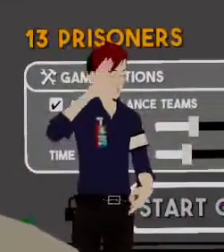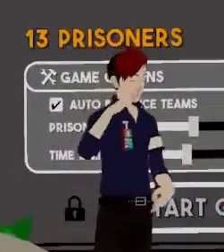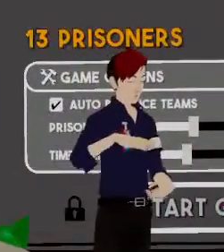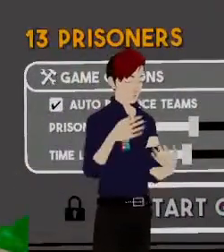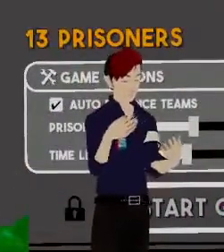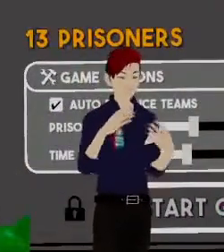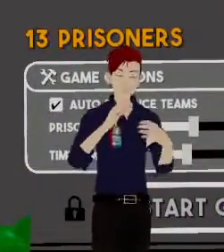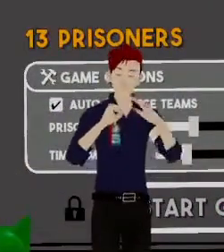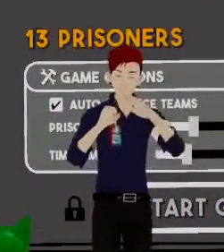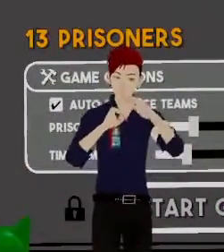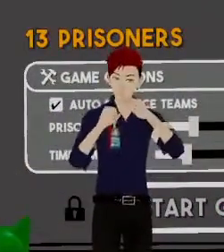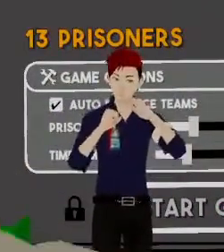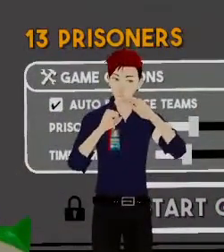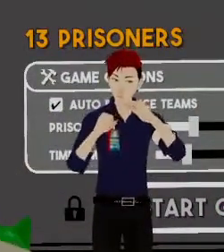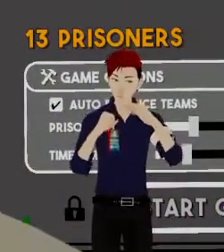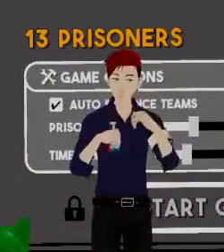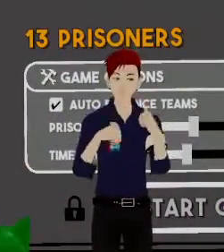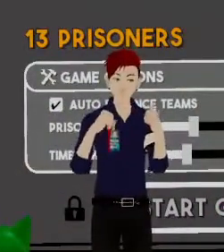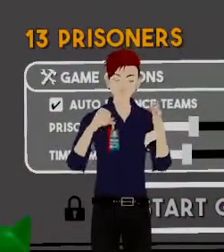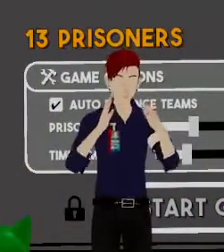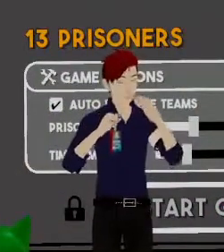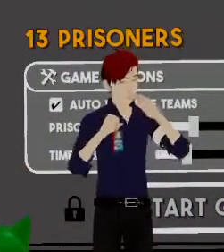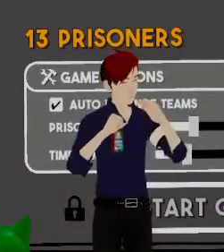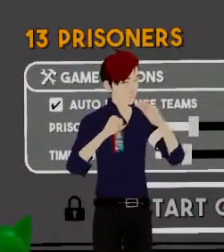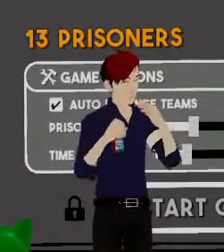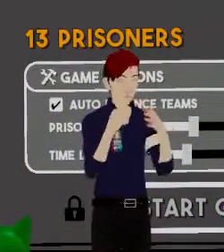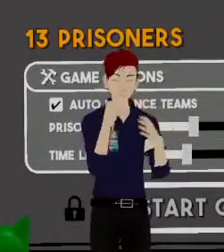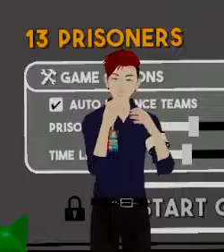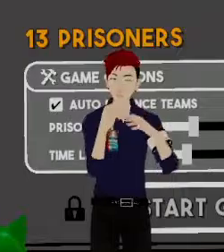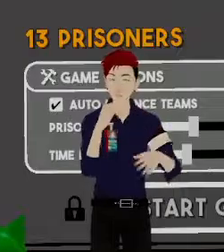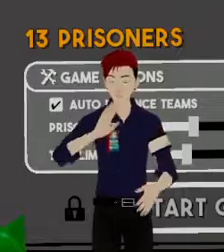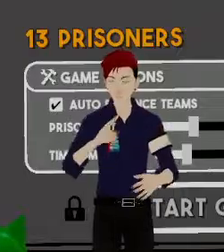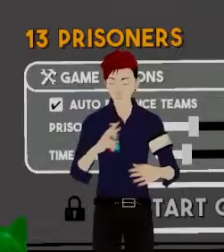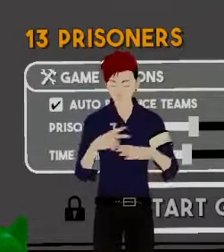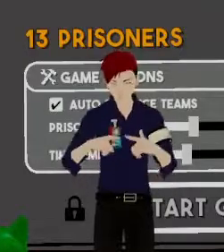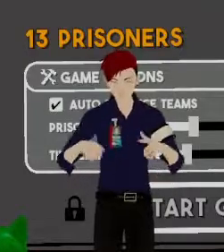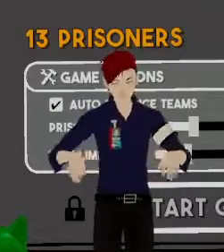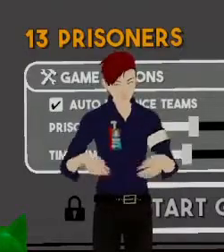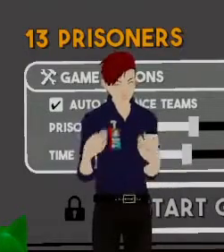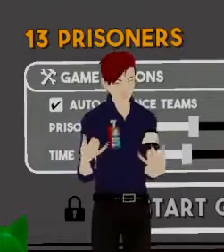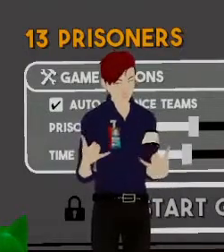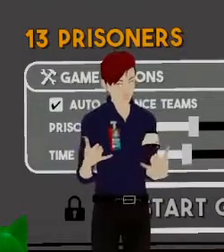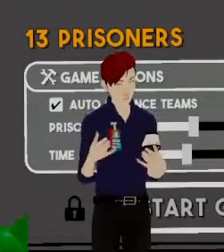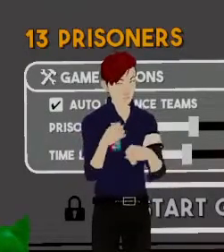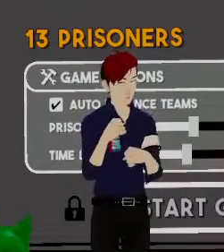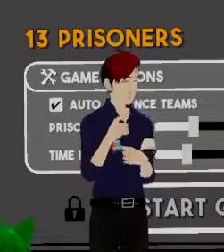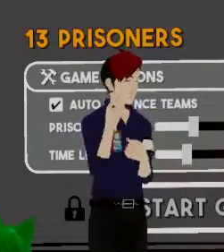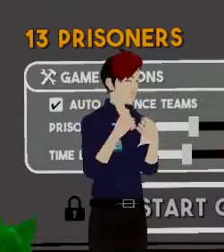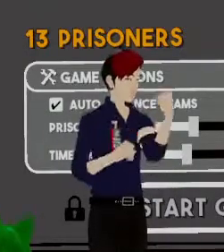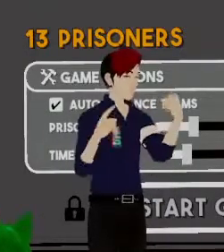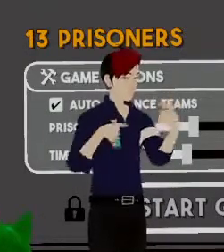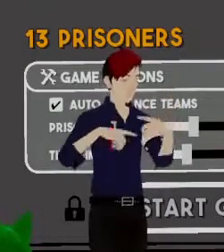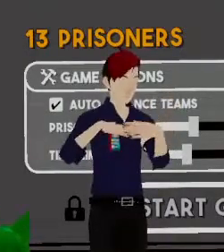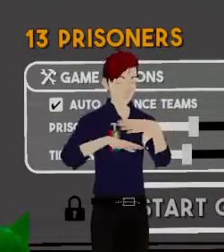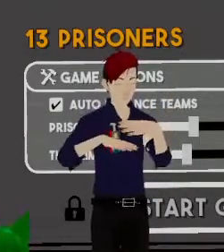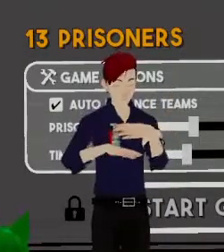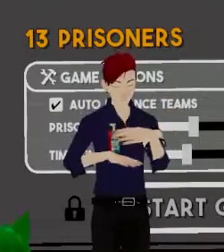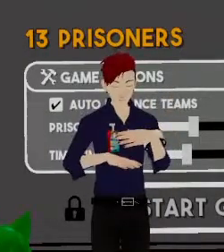I never want to SimCom. I hate SimCom bad, but I'm doing it right now to make sure everybody has